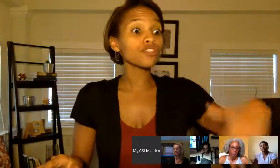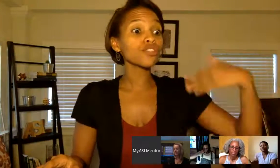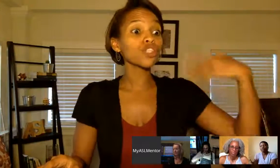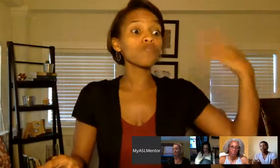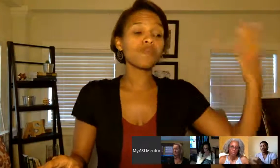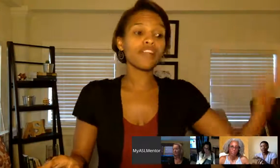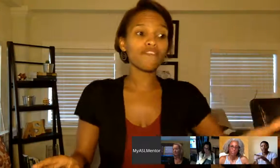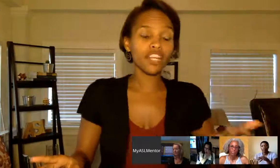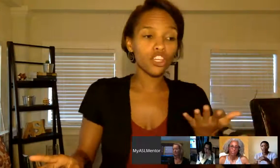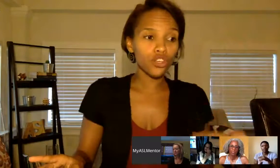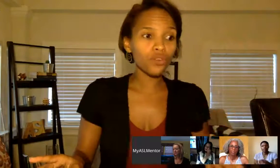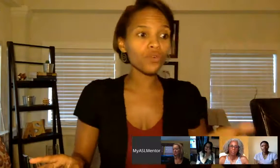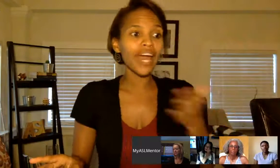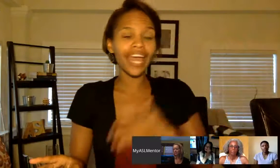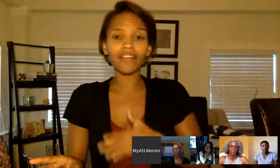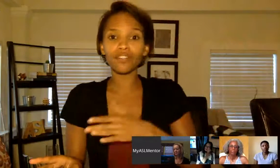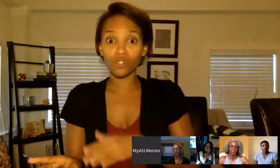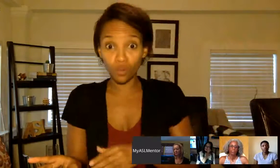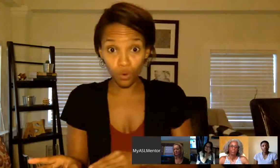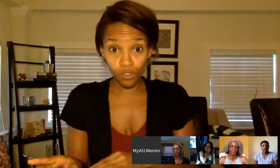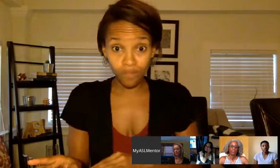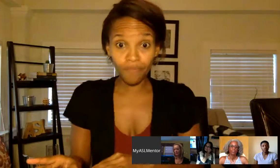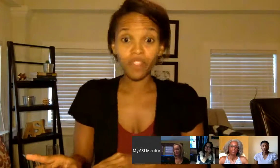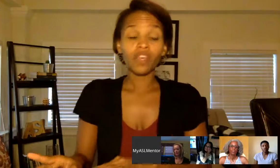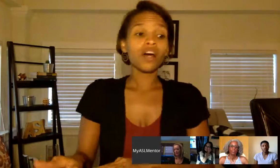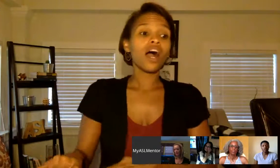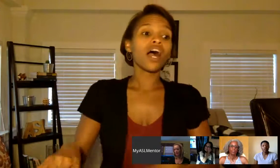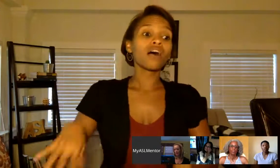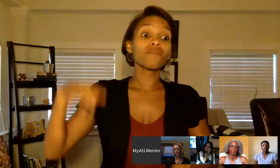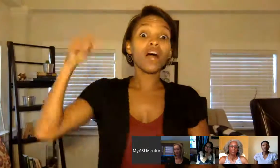long as the group is benefiting you and the school.